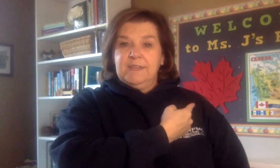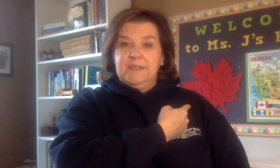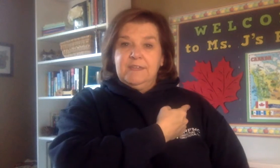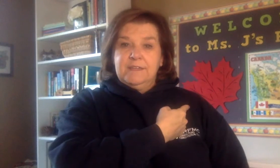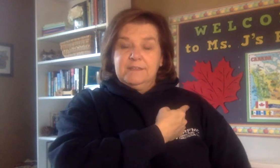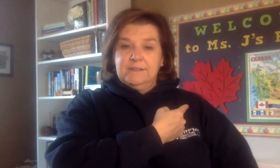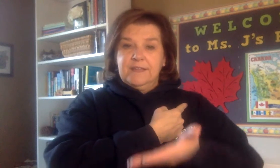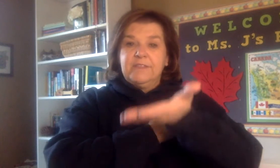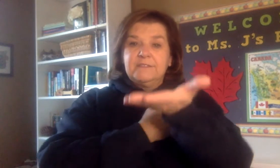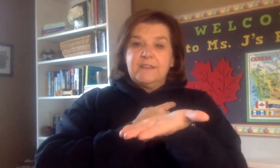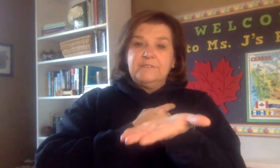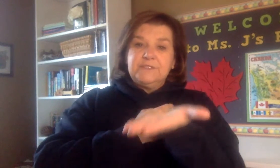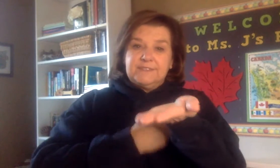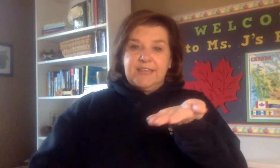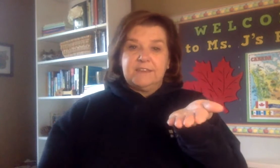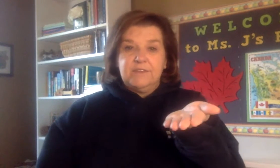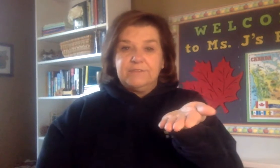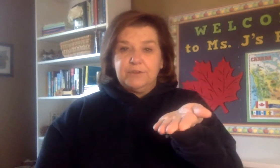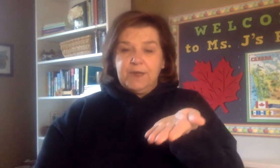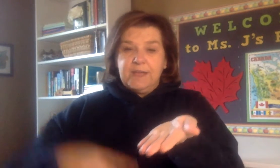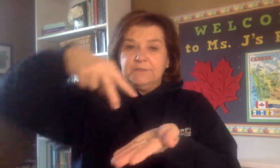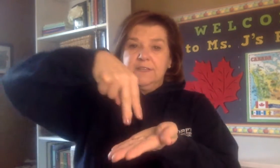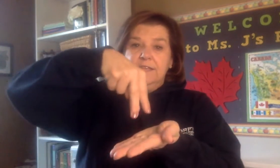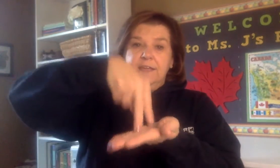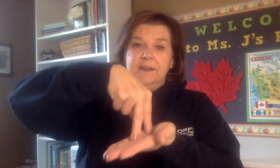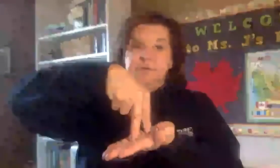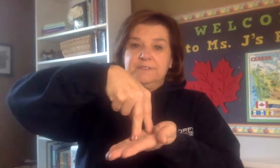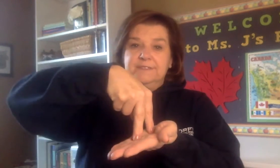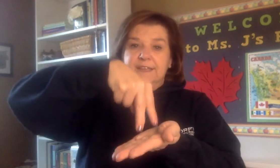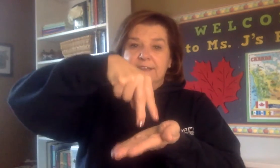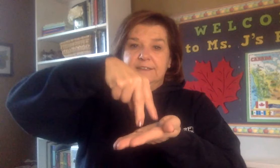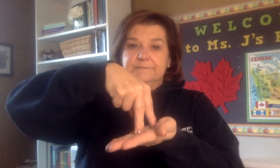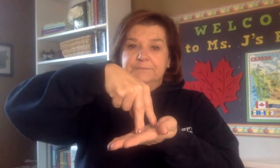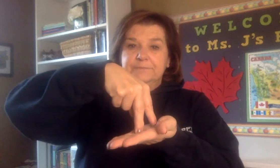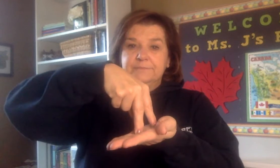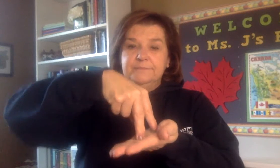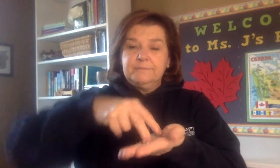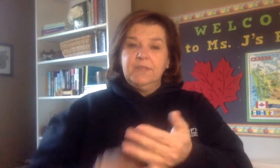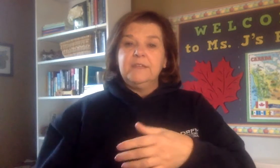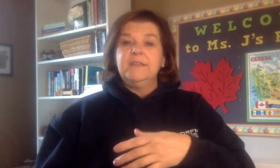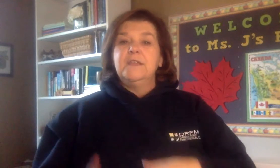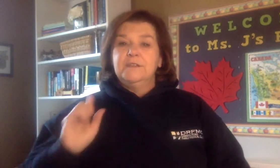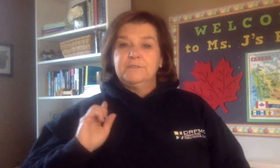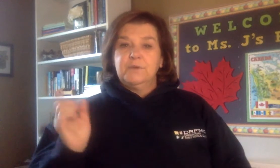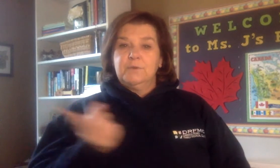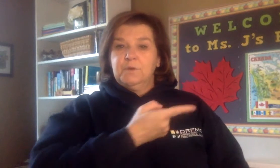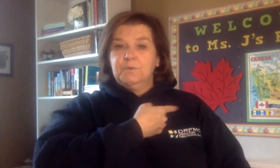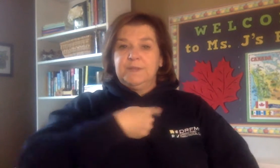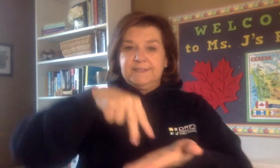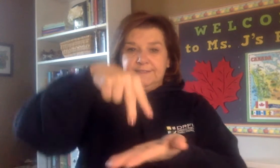We, and then the sign for stand, you have your ground and a person standing. Okay, so we